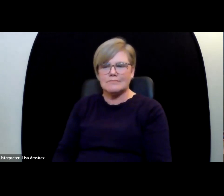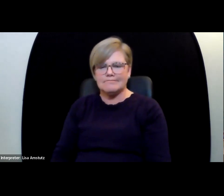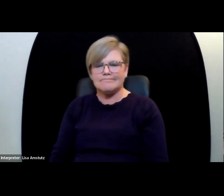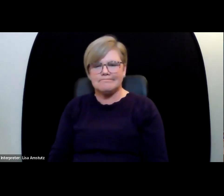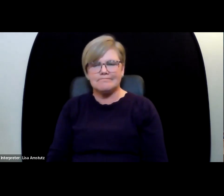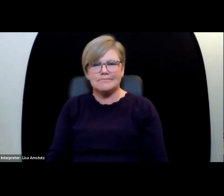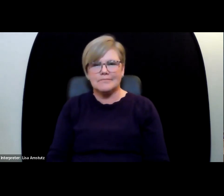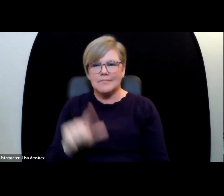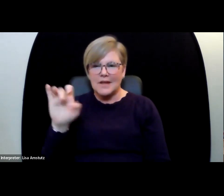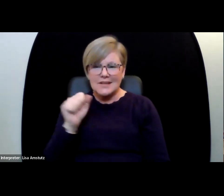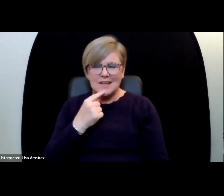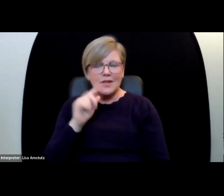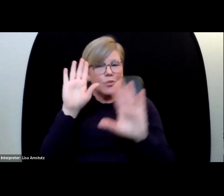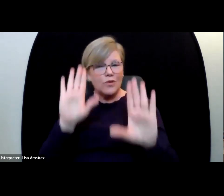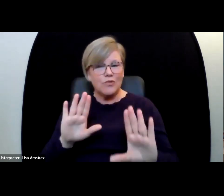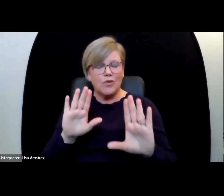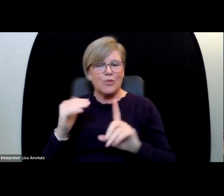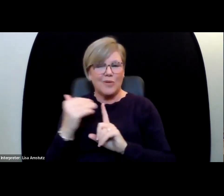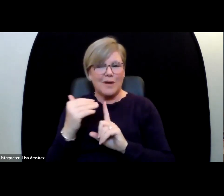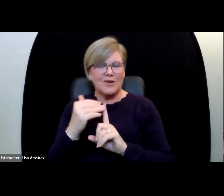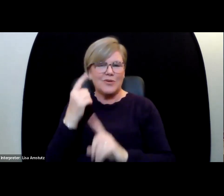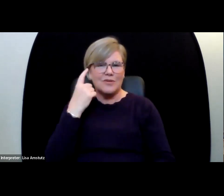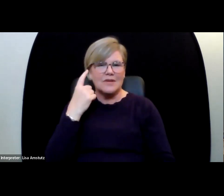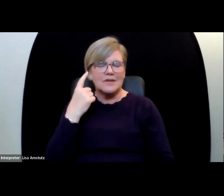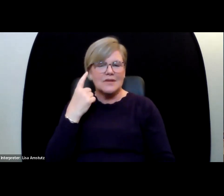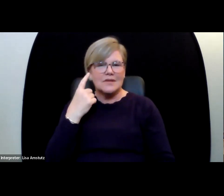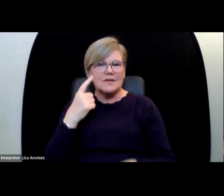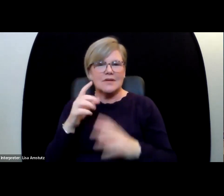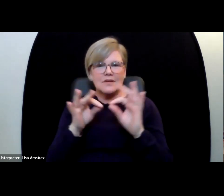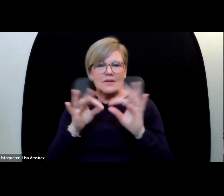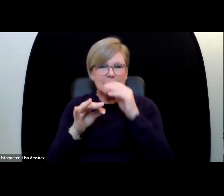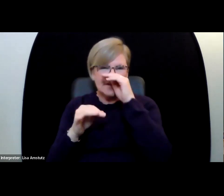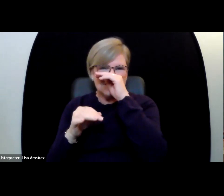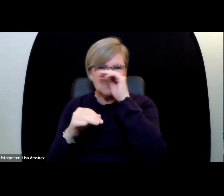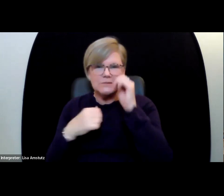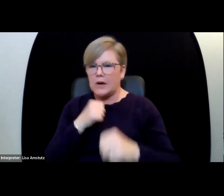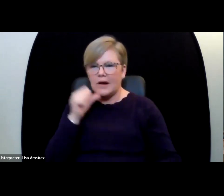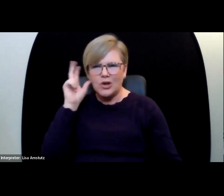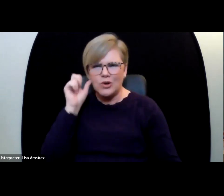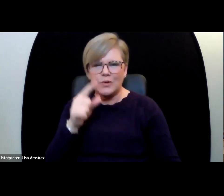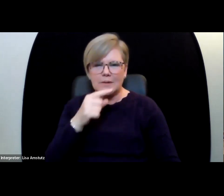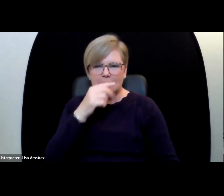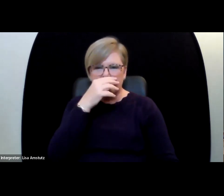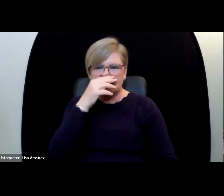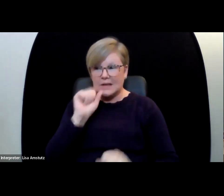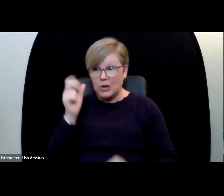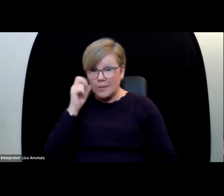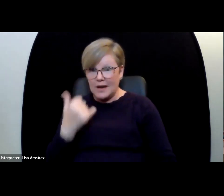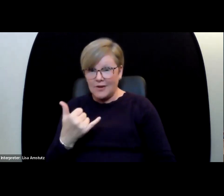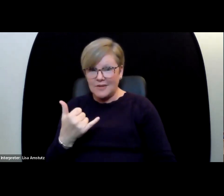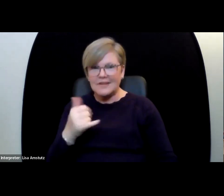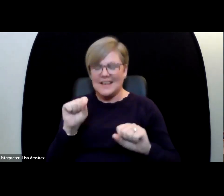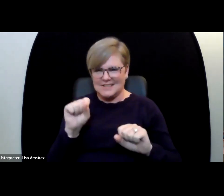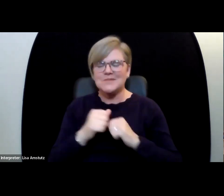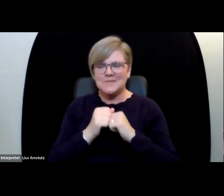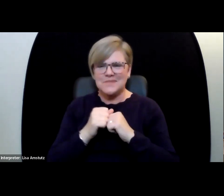I think that's a great reminder. I recently had a friend in recovery tell I me, lost your audio. can you hear me now? I can't.